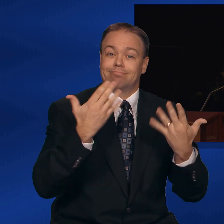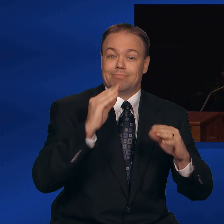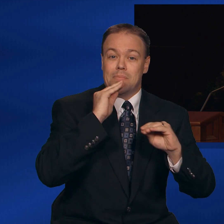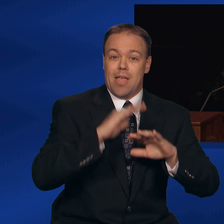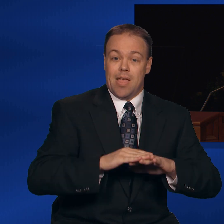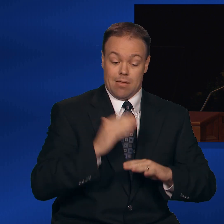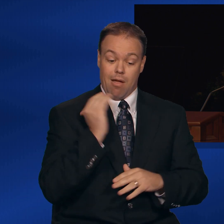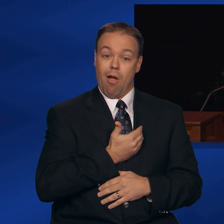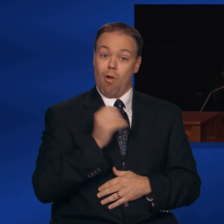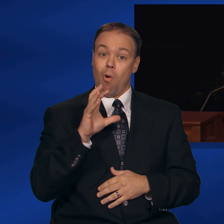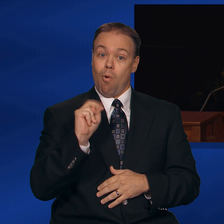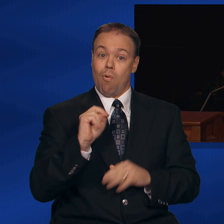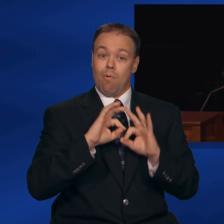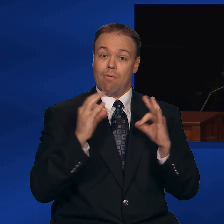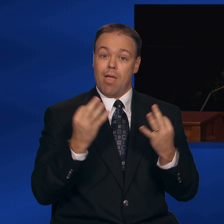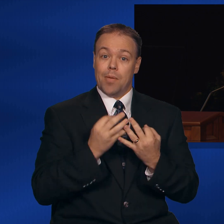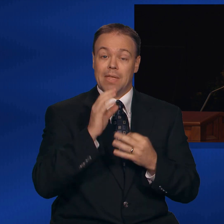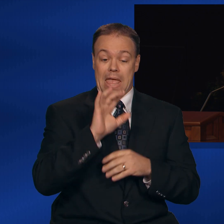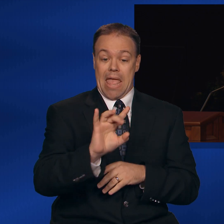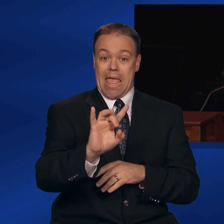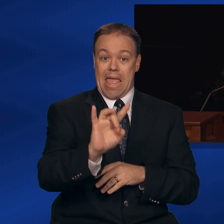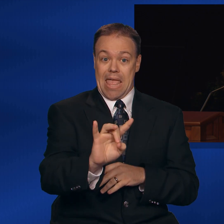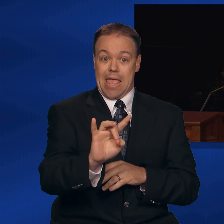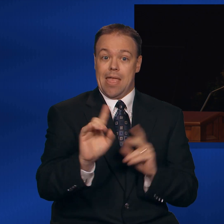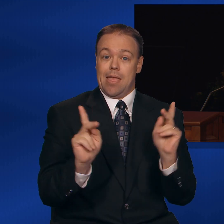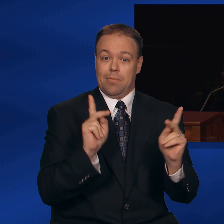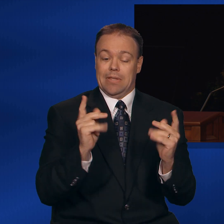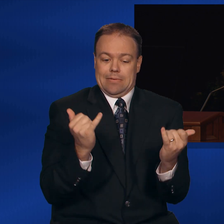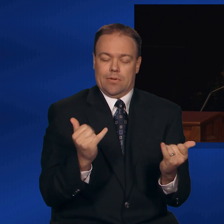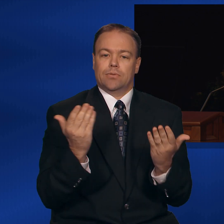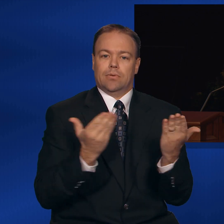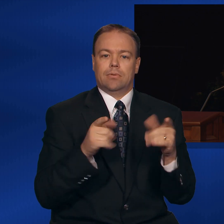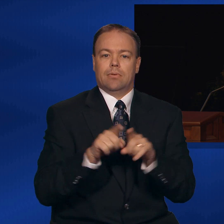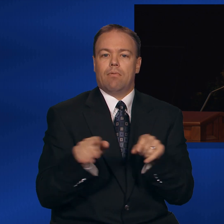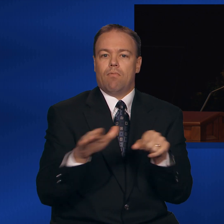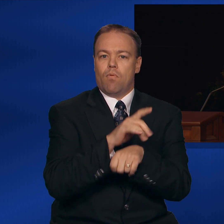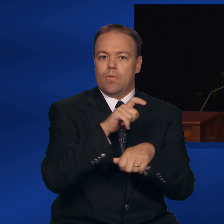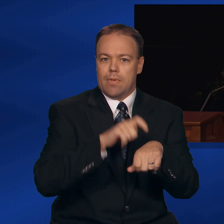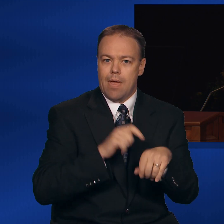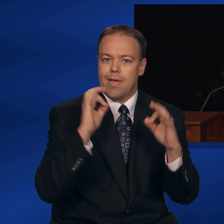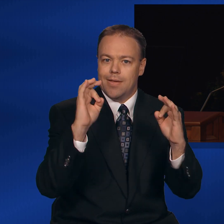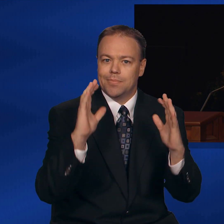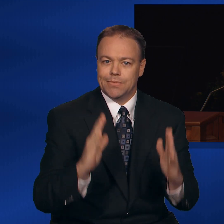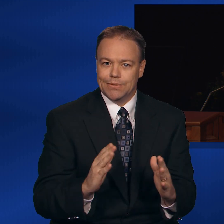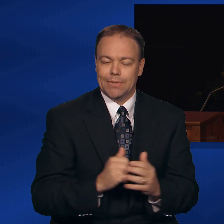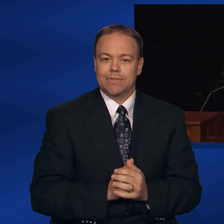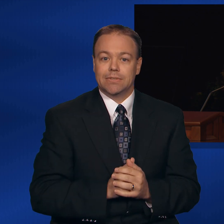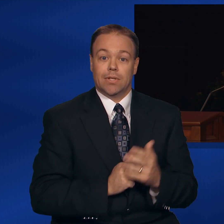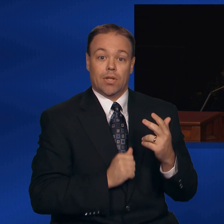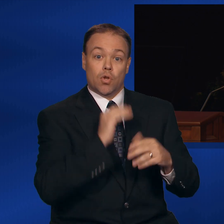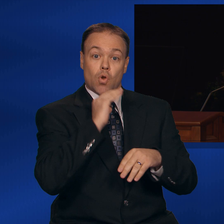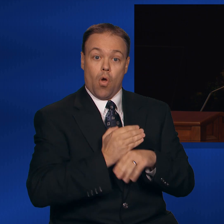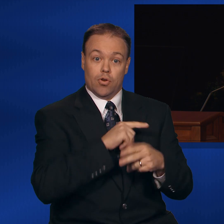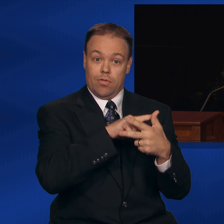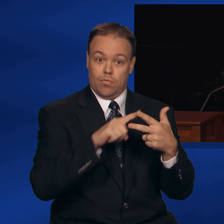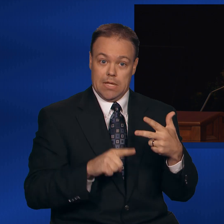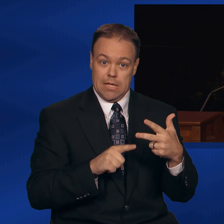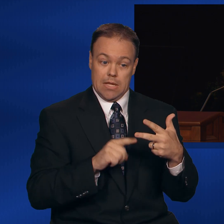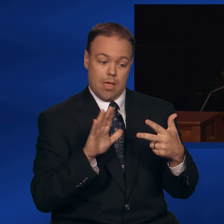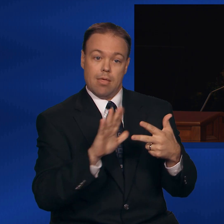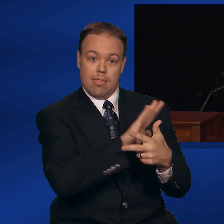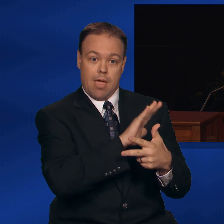In our own family, 8 are currently serving as full-time missionaries. 3 daughters,